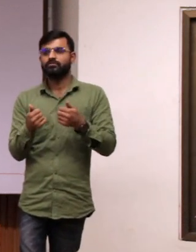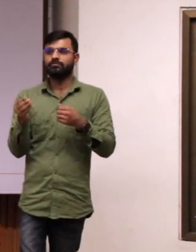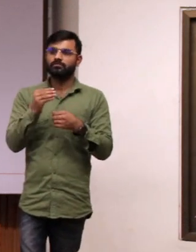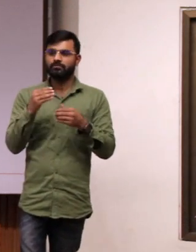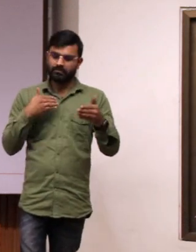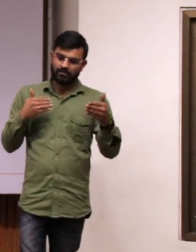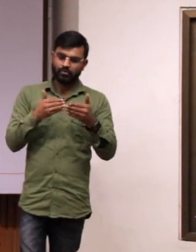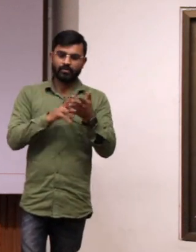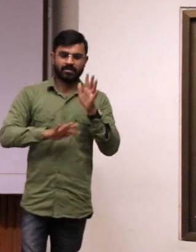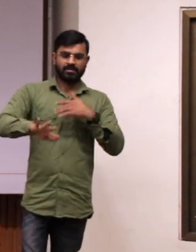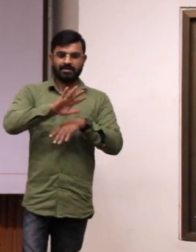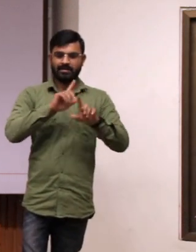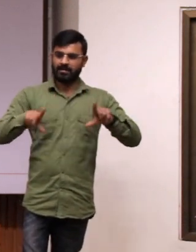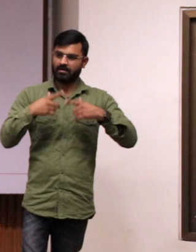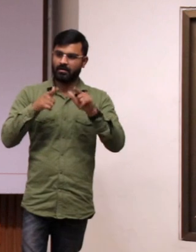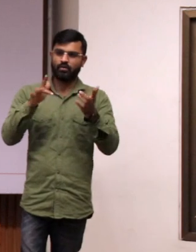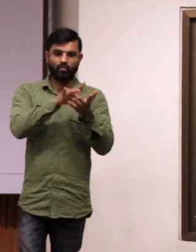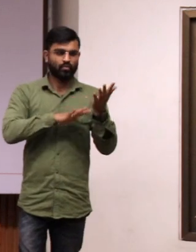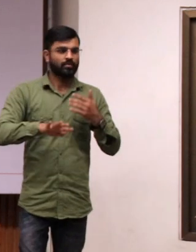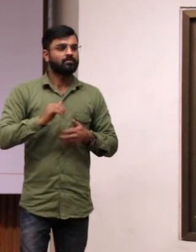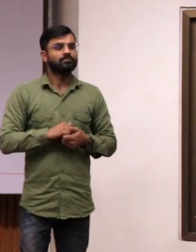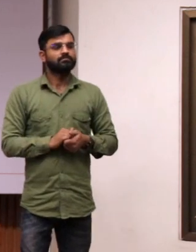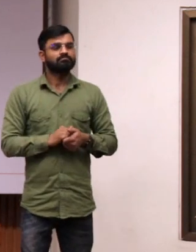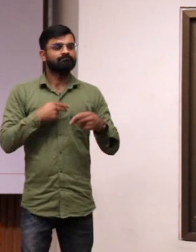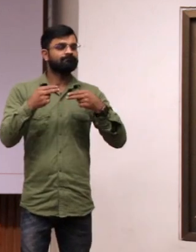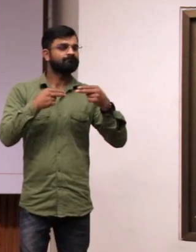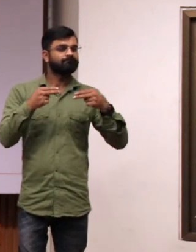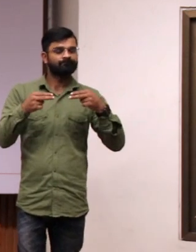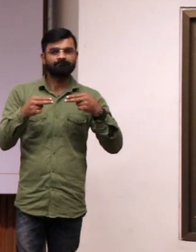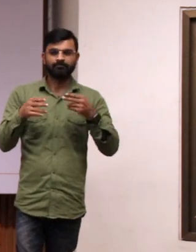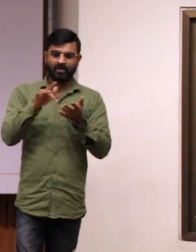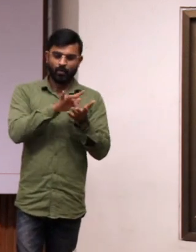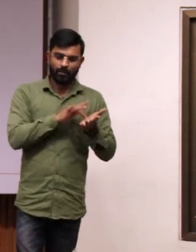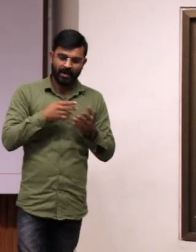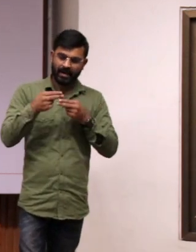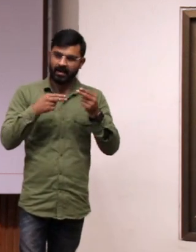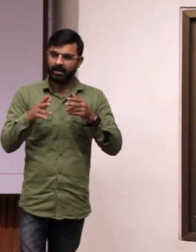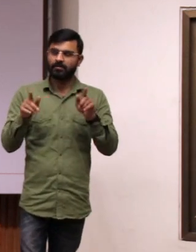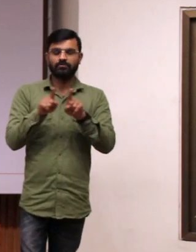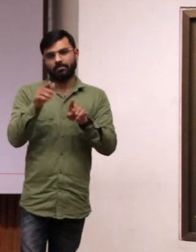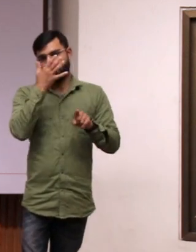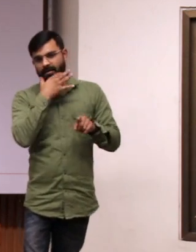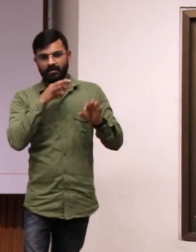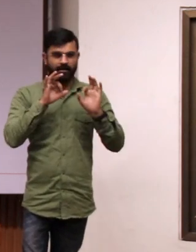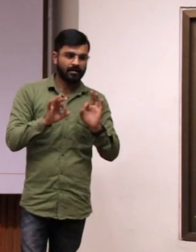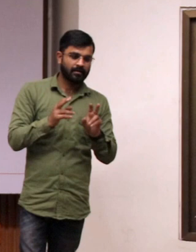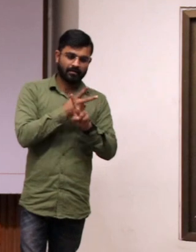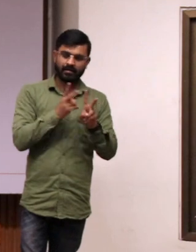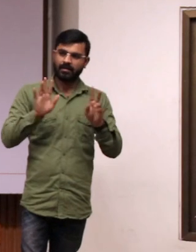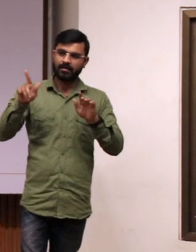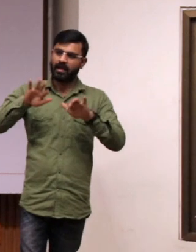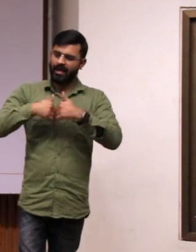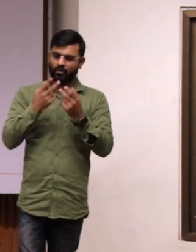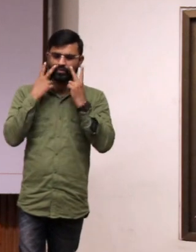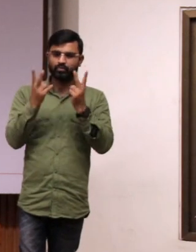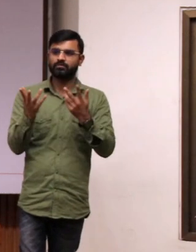neat, close to nature, trees everywhere. And they call manicured spaces as quite beautiful. So, how do